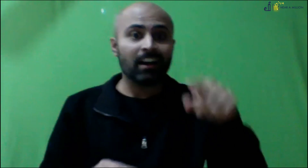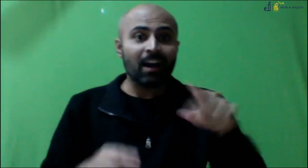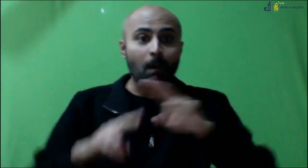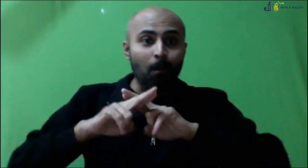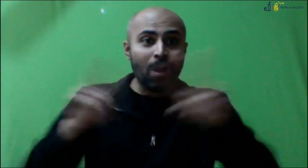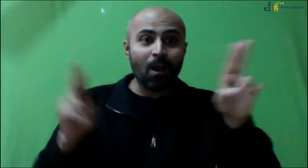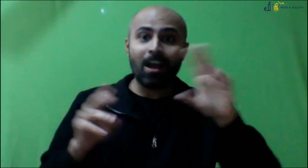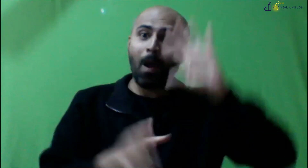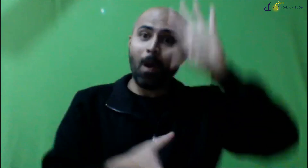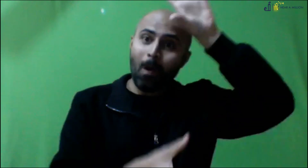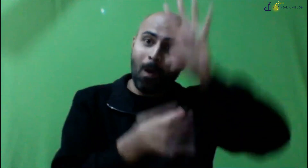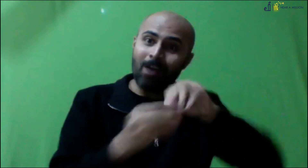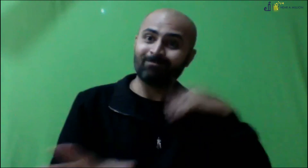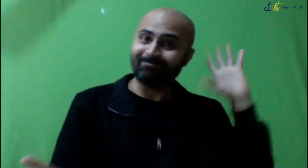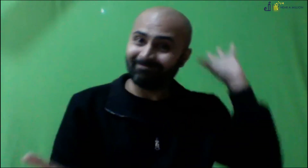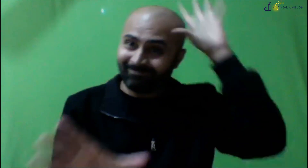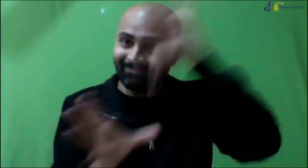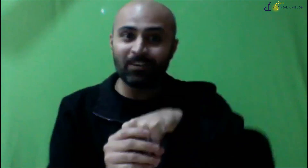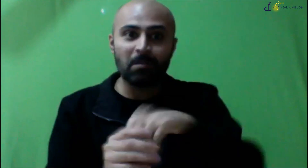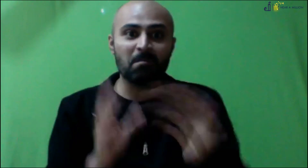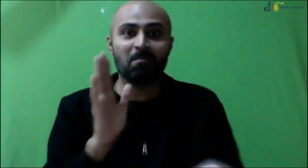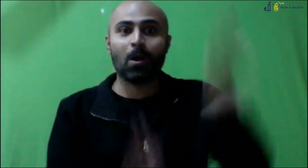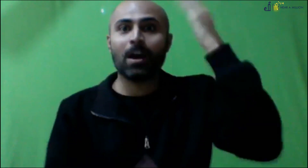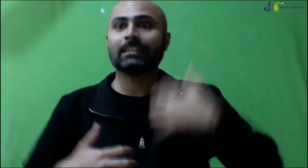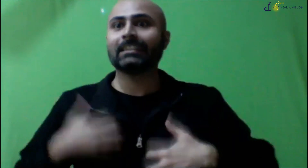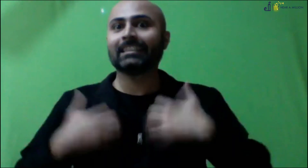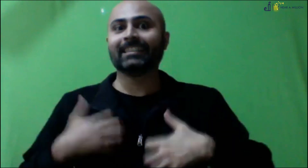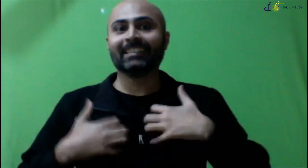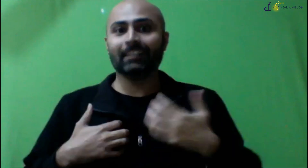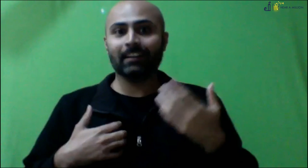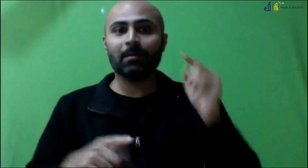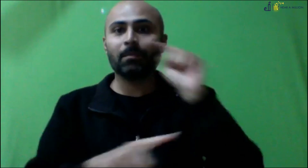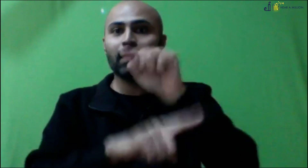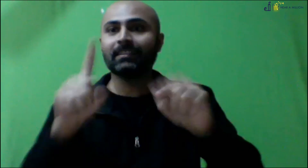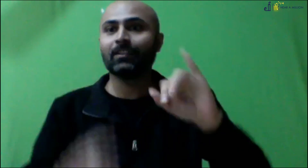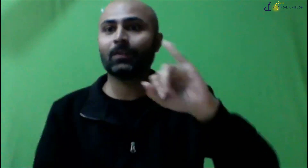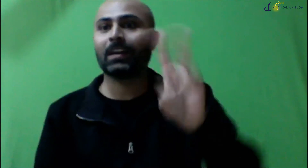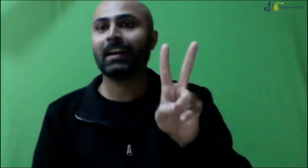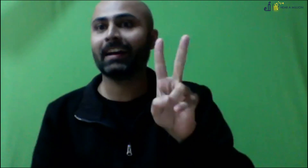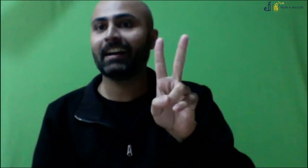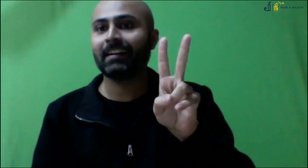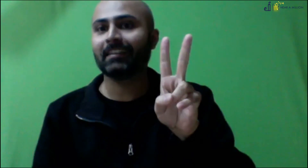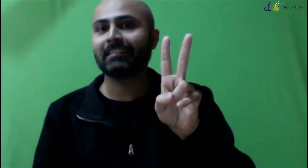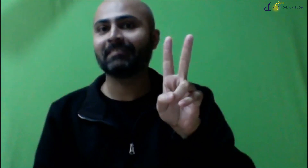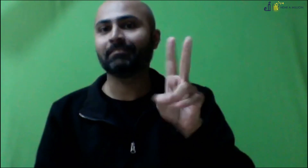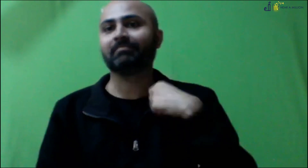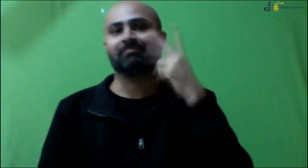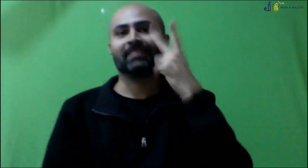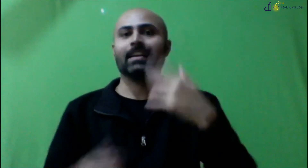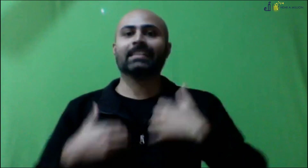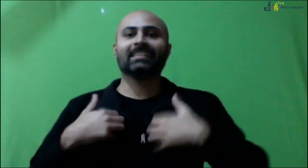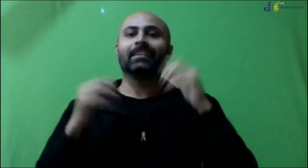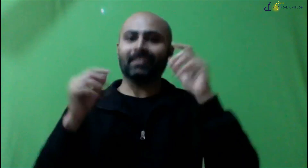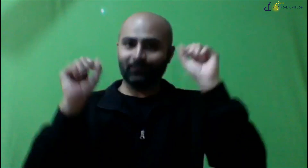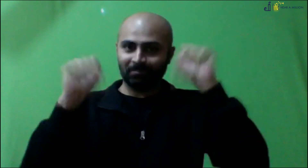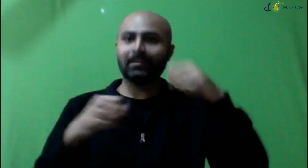11% people they would like to join by themselves, and for all of the above there is more